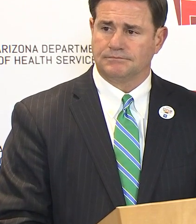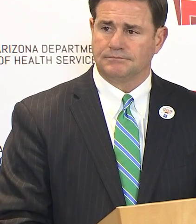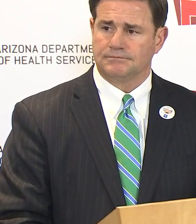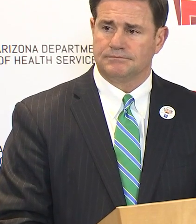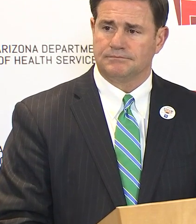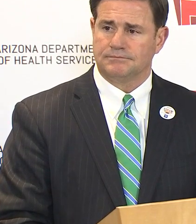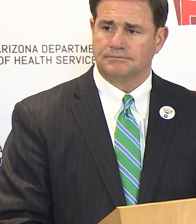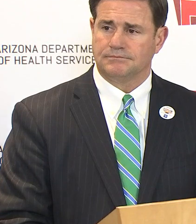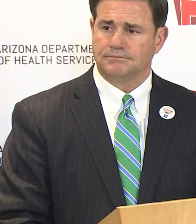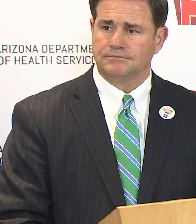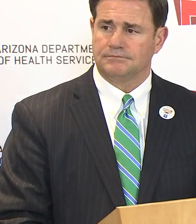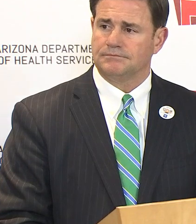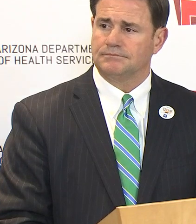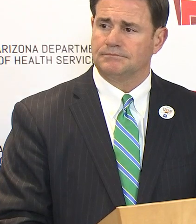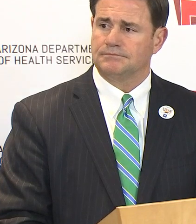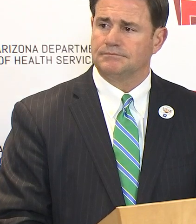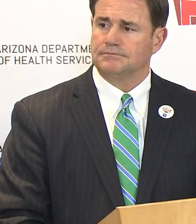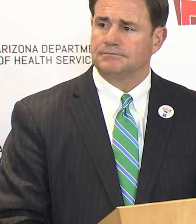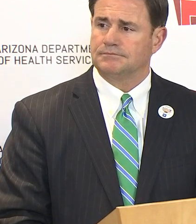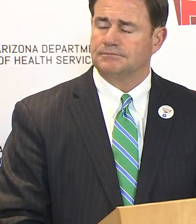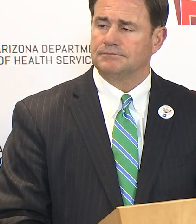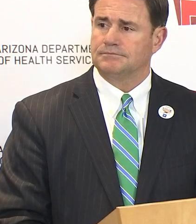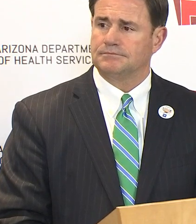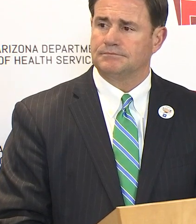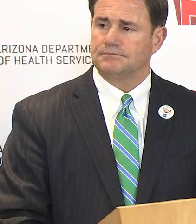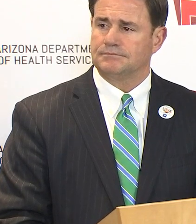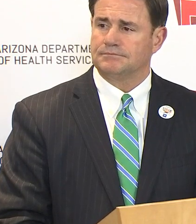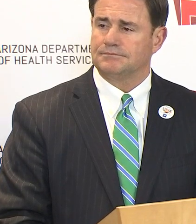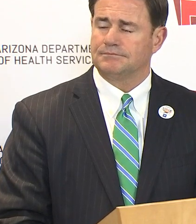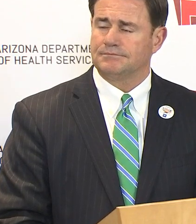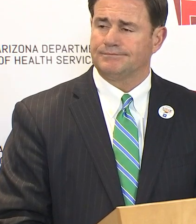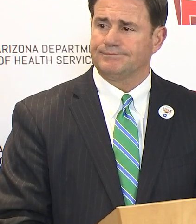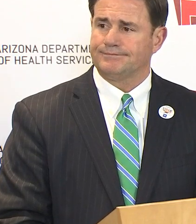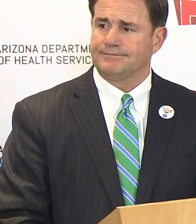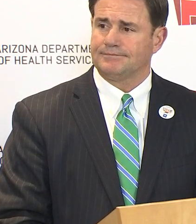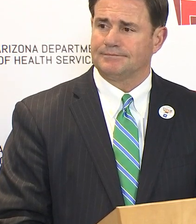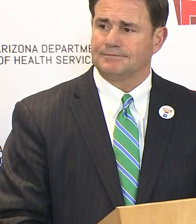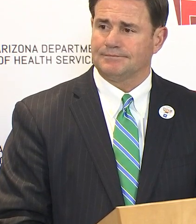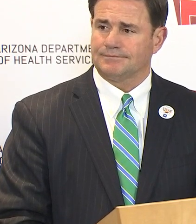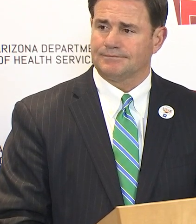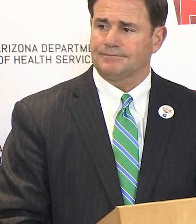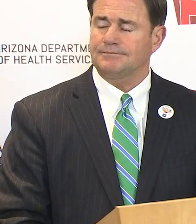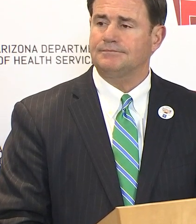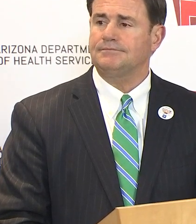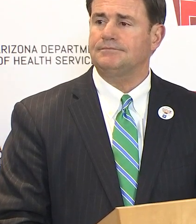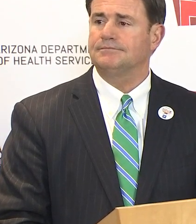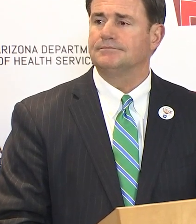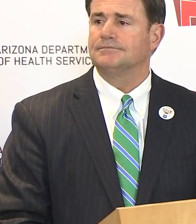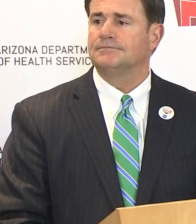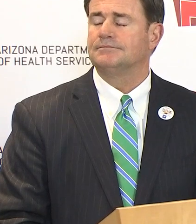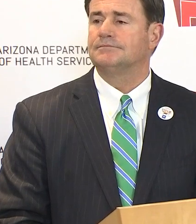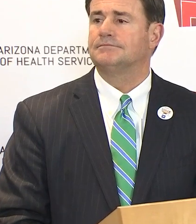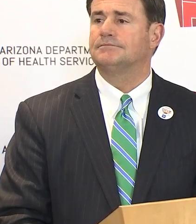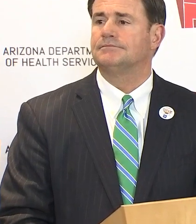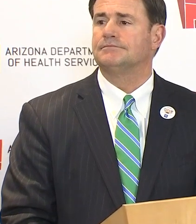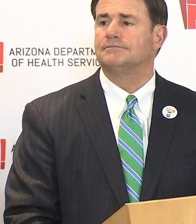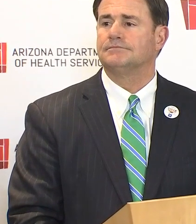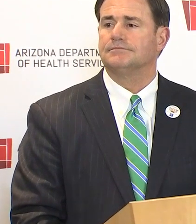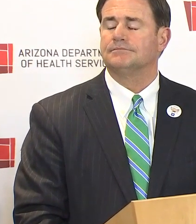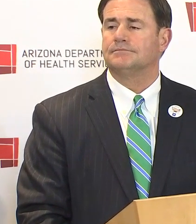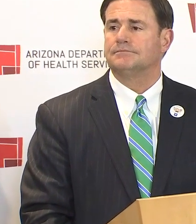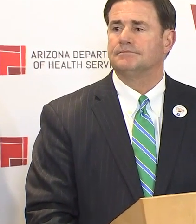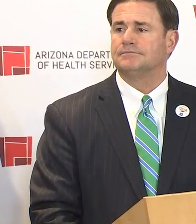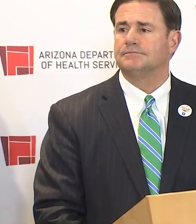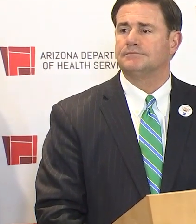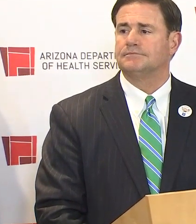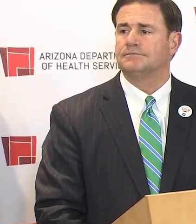population. Howie, we won't even talk about where Bernie fits into the elderly and conditions, but leaving that aside, let me come back to your earlier numbers that I